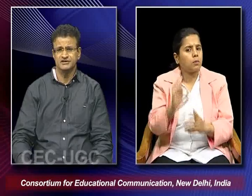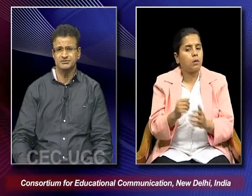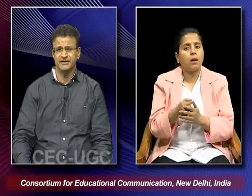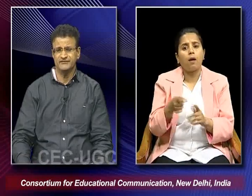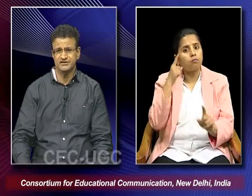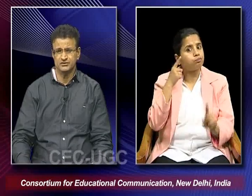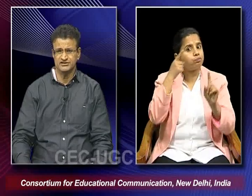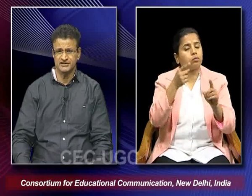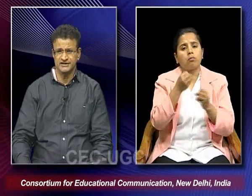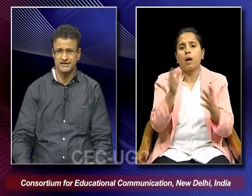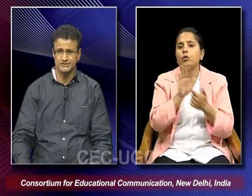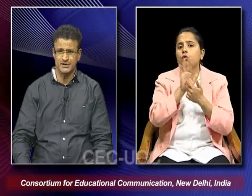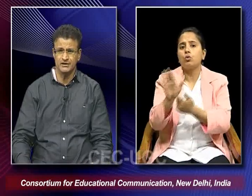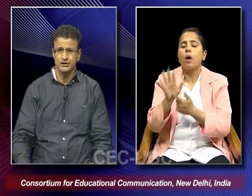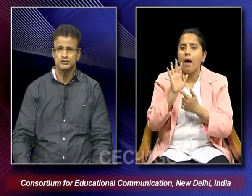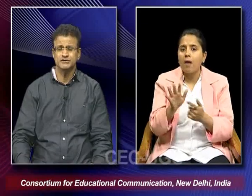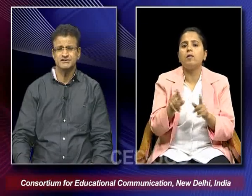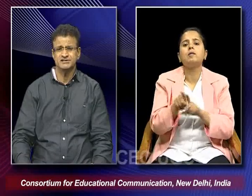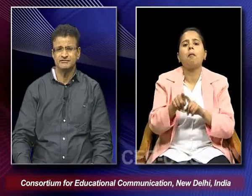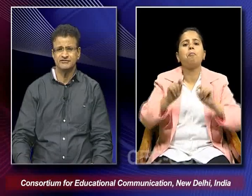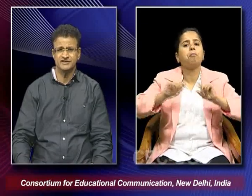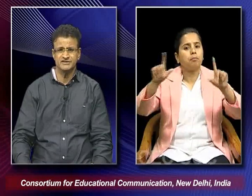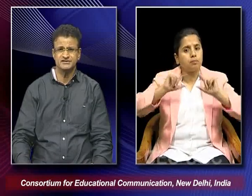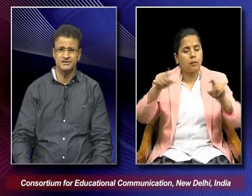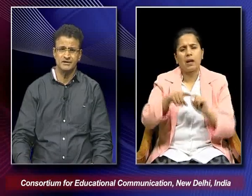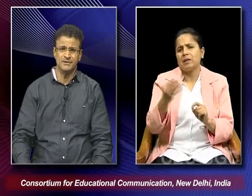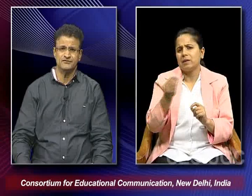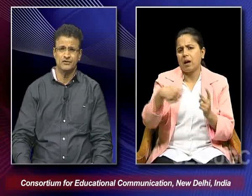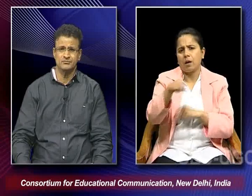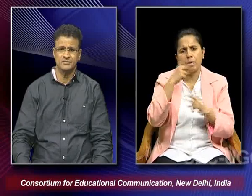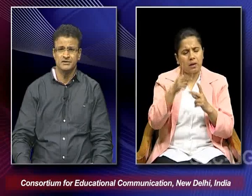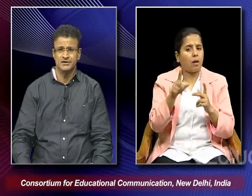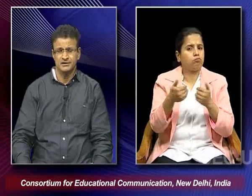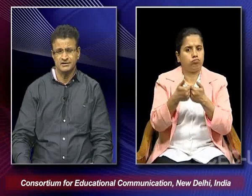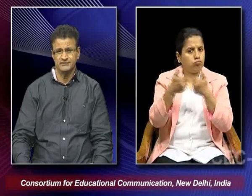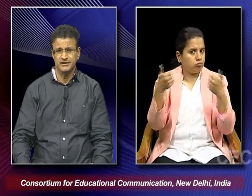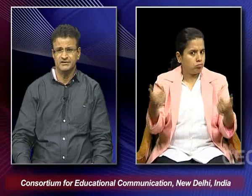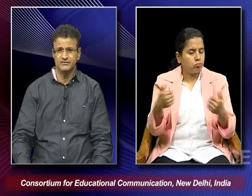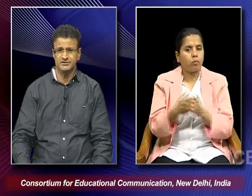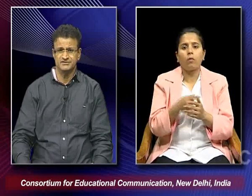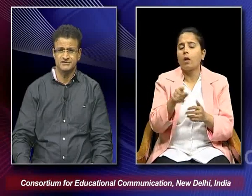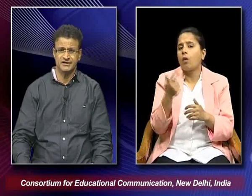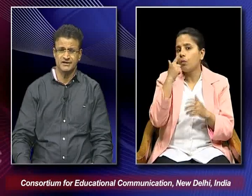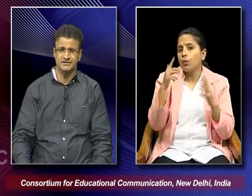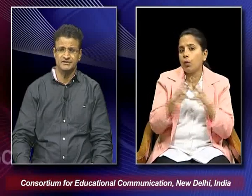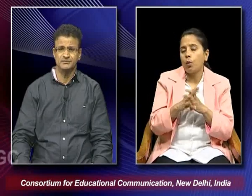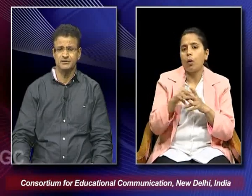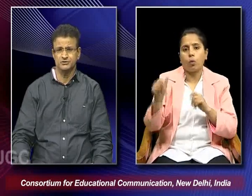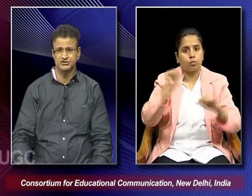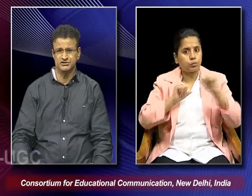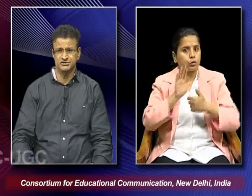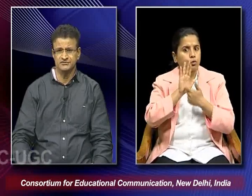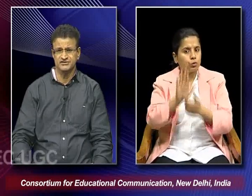is manifest on screen as well. So these are some of the things apart from the way the women's character they are